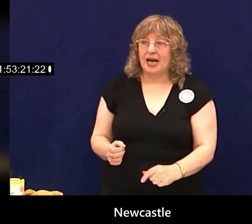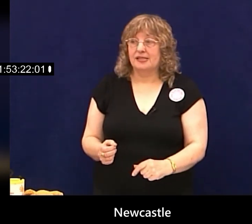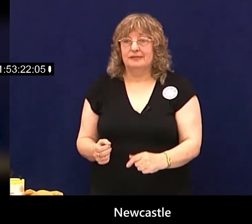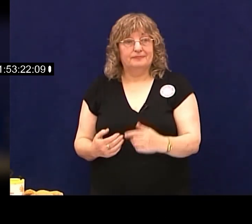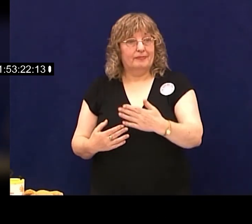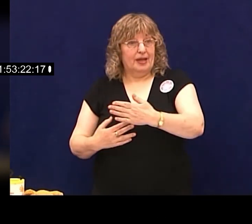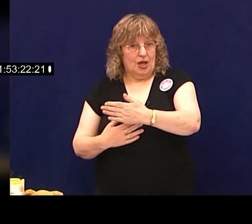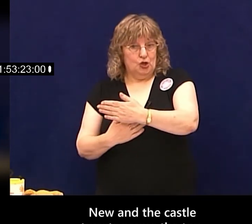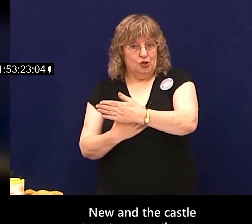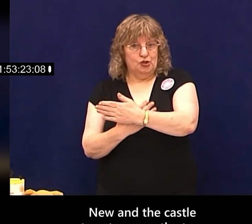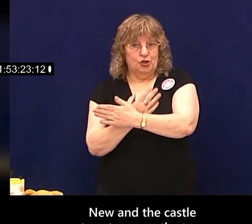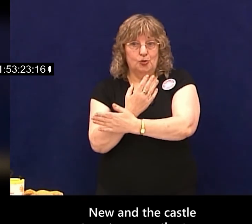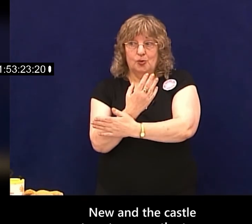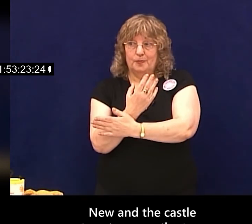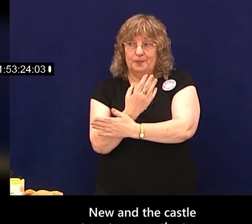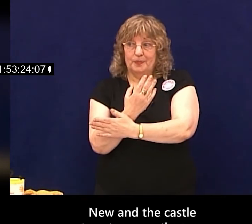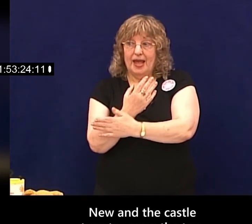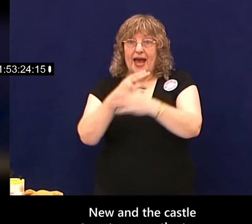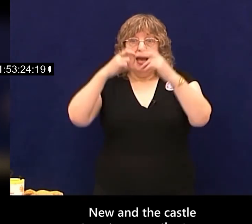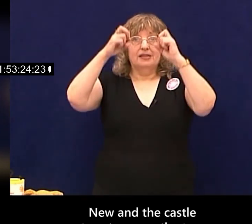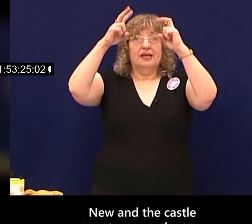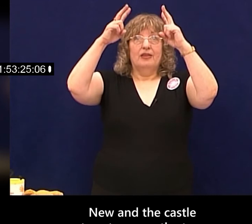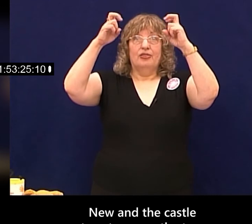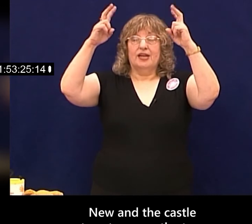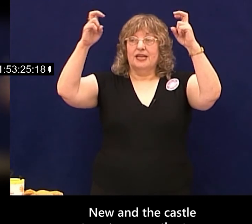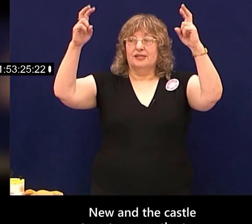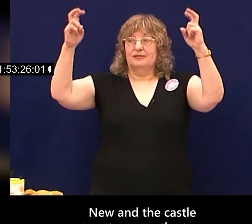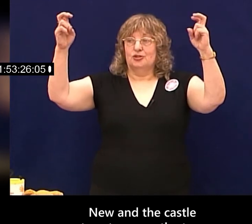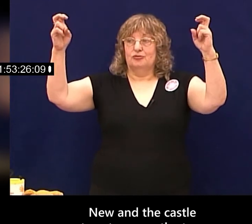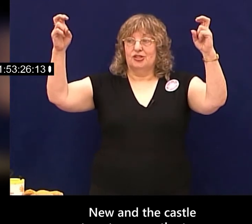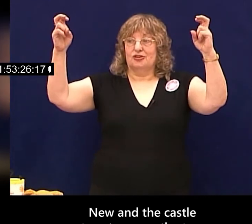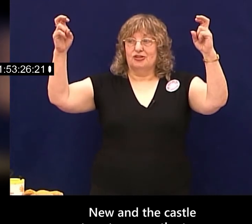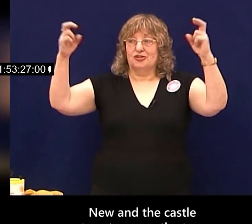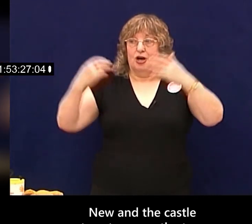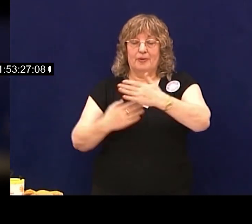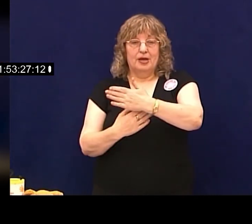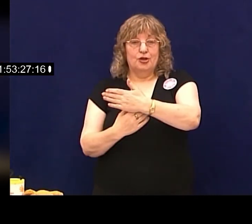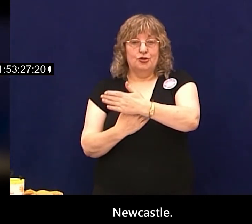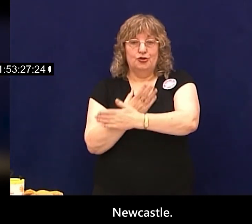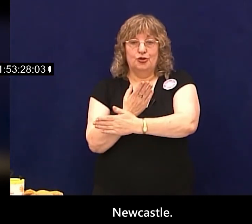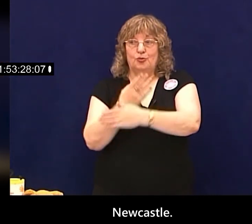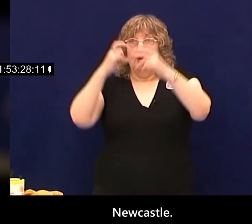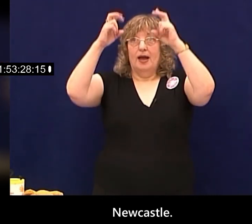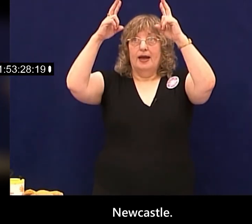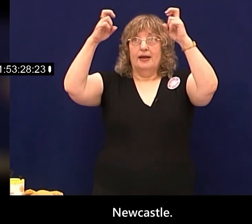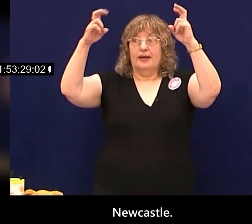Newcastle. New. And the castle, turrets across the top. New